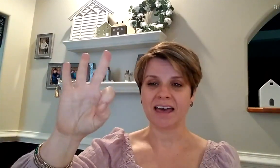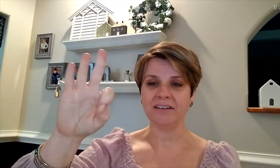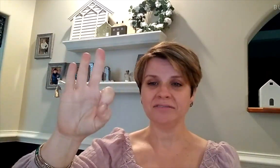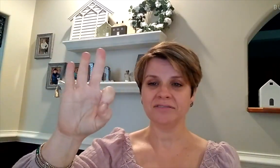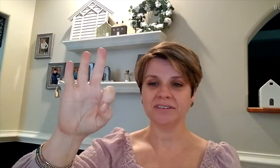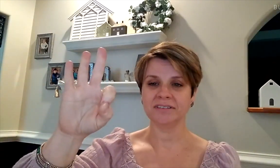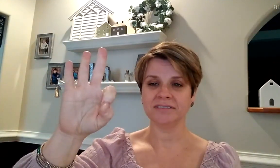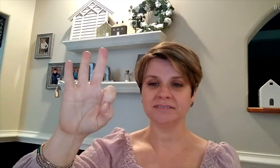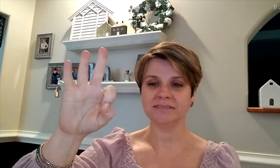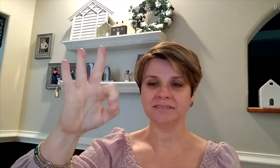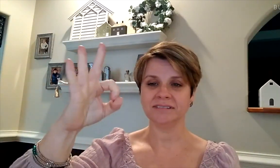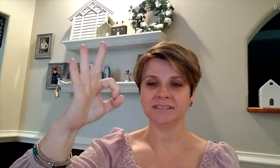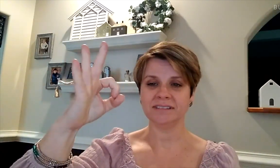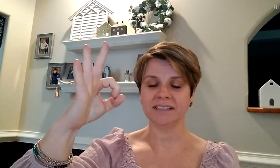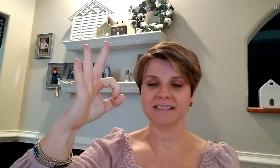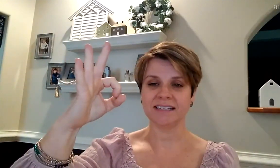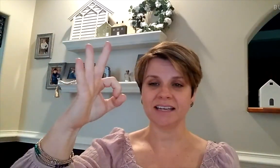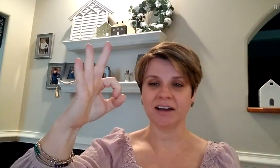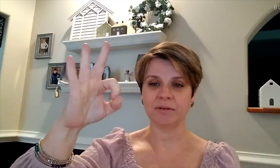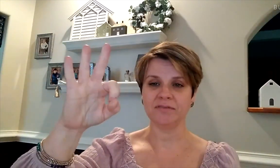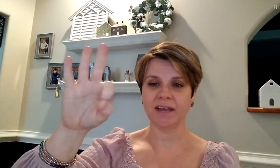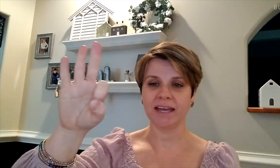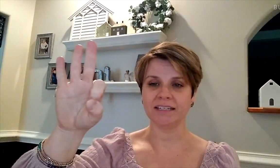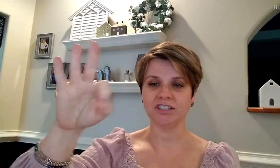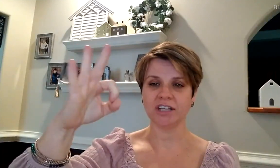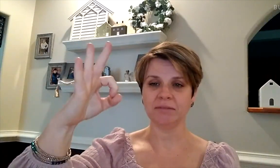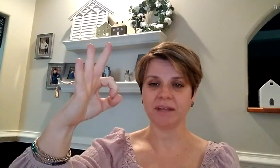F, you can see how my hand is shaped, F,